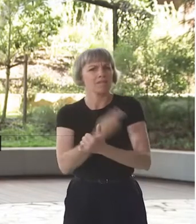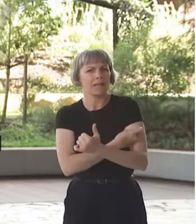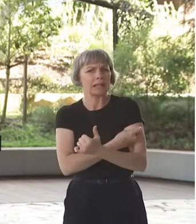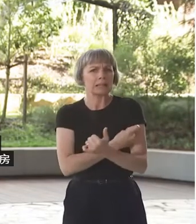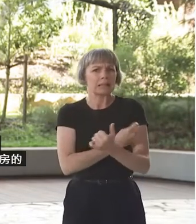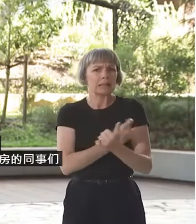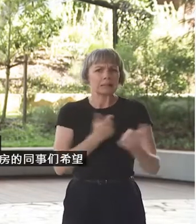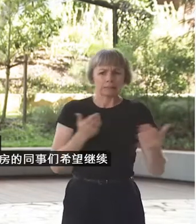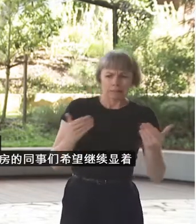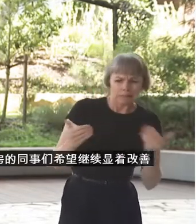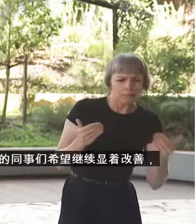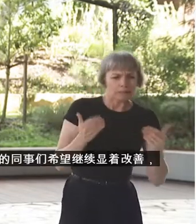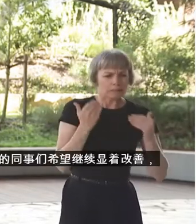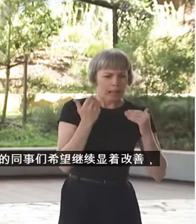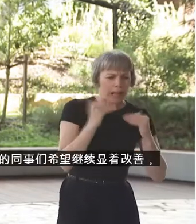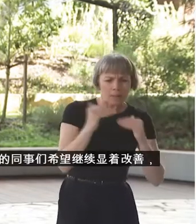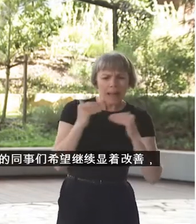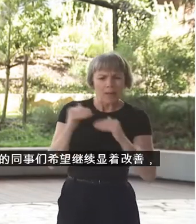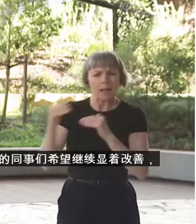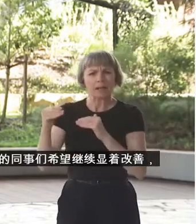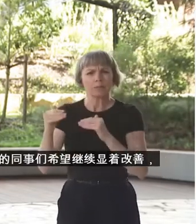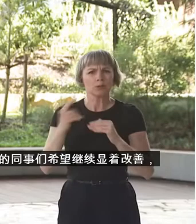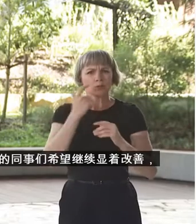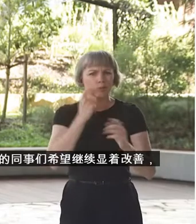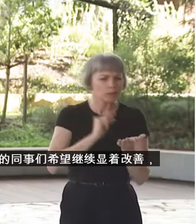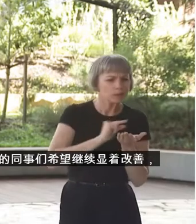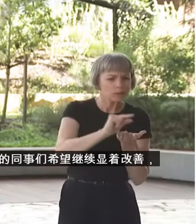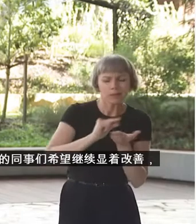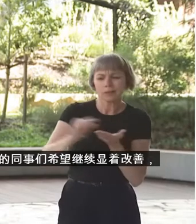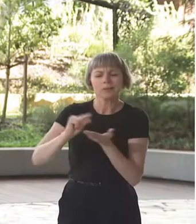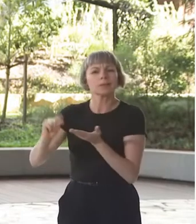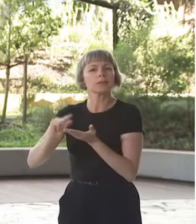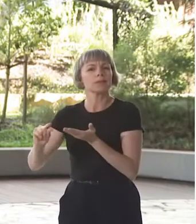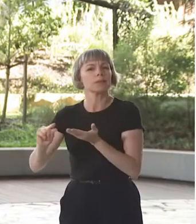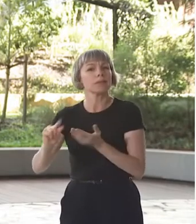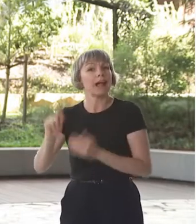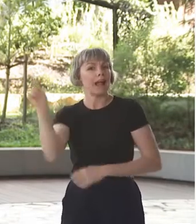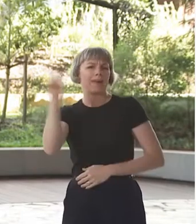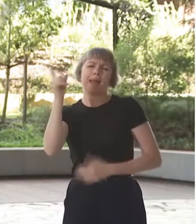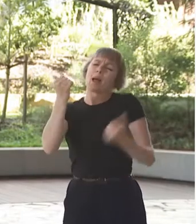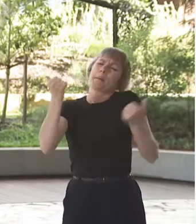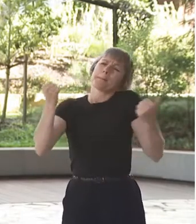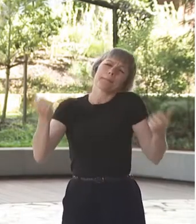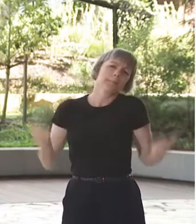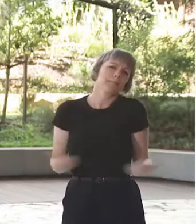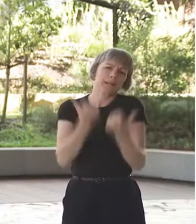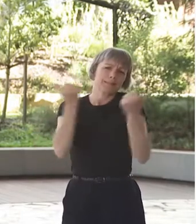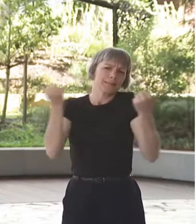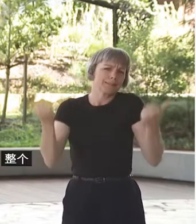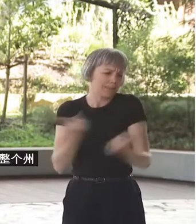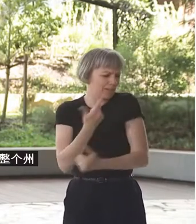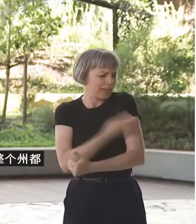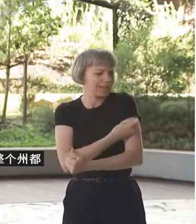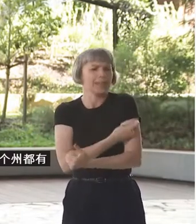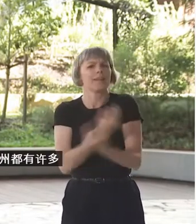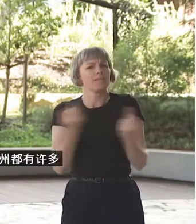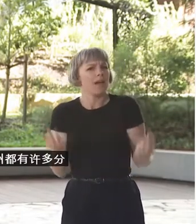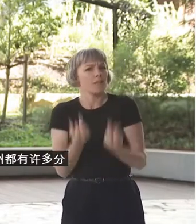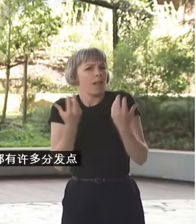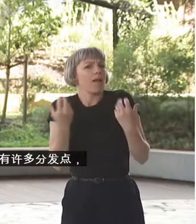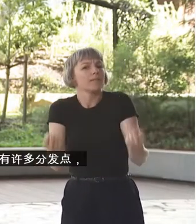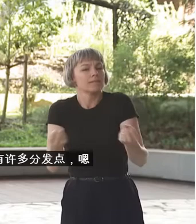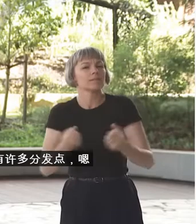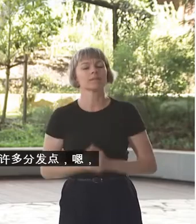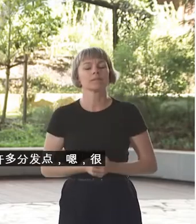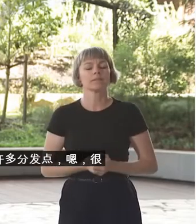we expect that to continue to improve significantly. There are many distribution points right throughout the